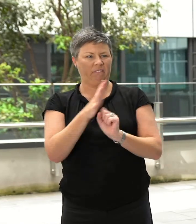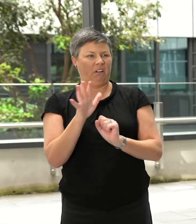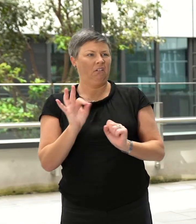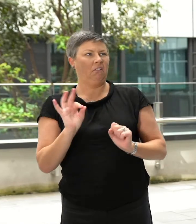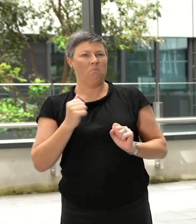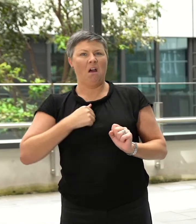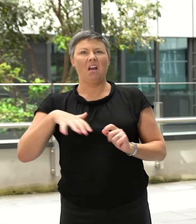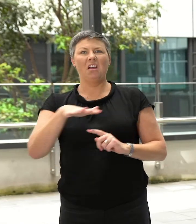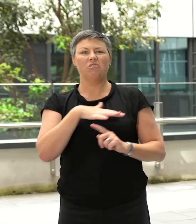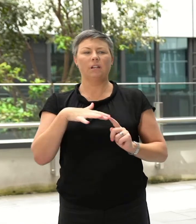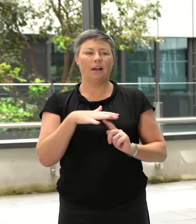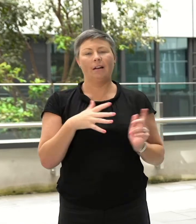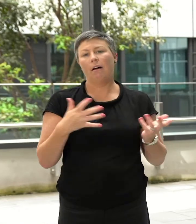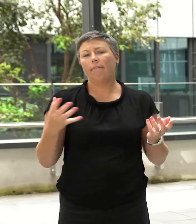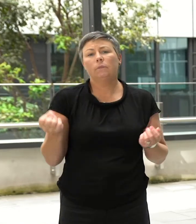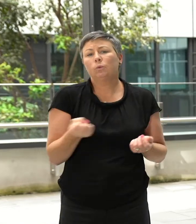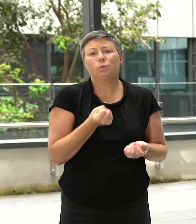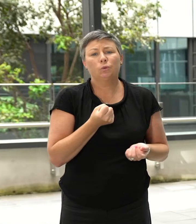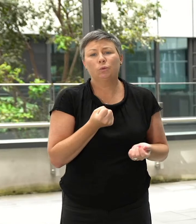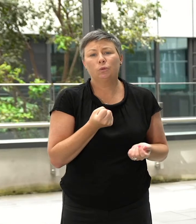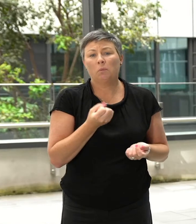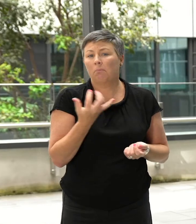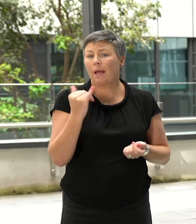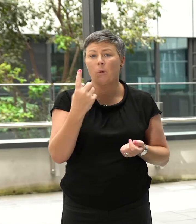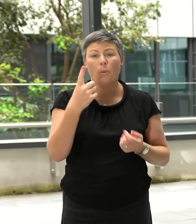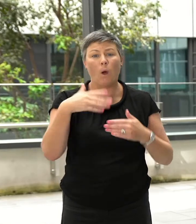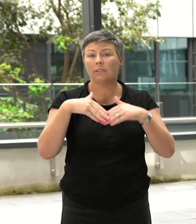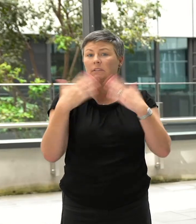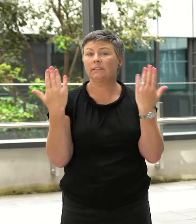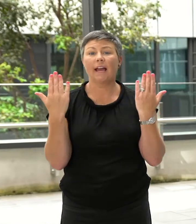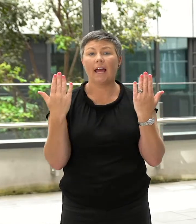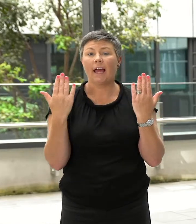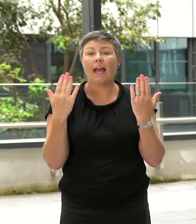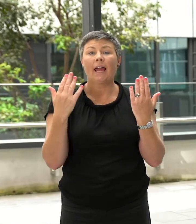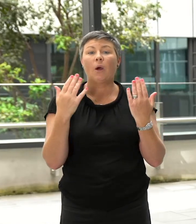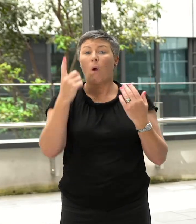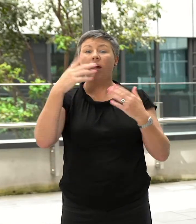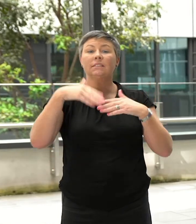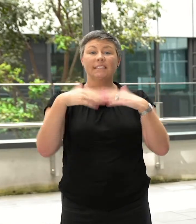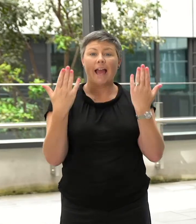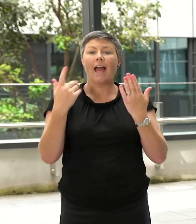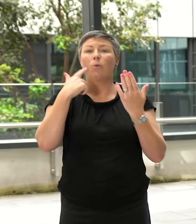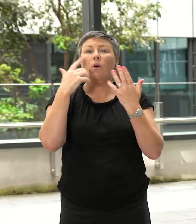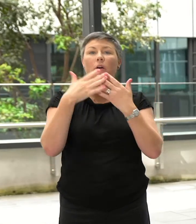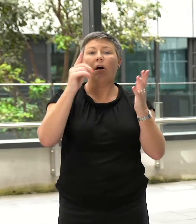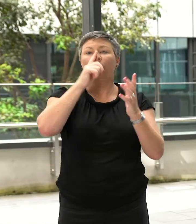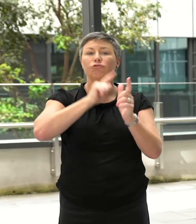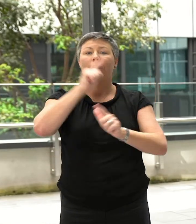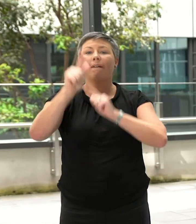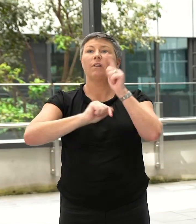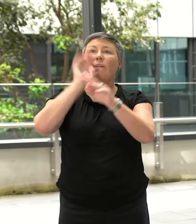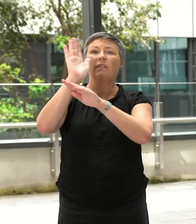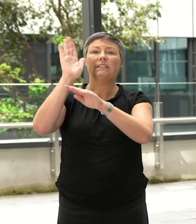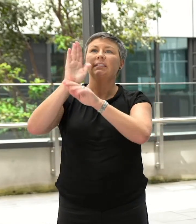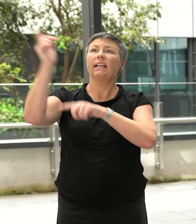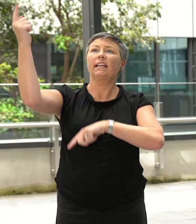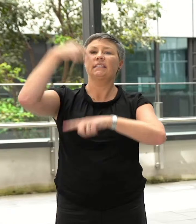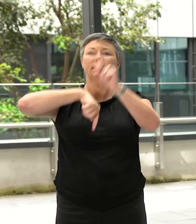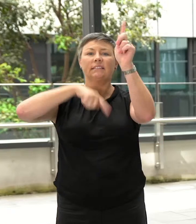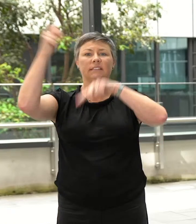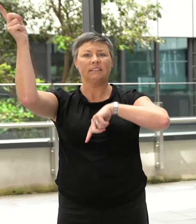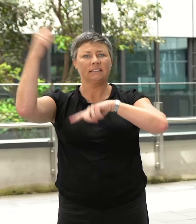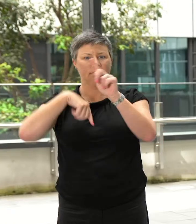to the Well, we just have to, because there will come a day eventually when our borders will be open and we will need to be vaccinated against